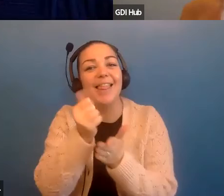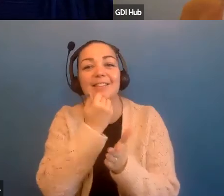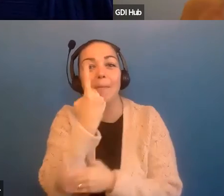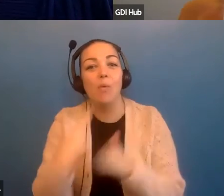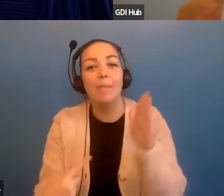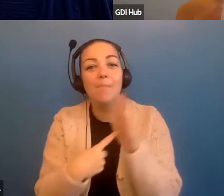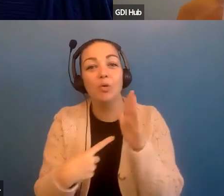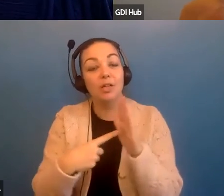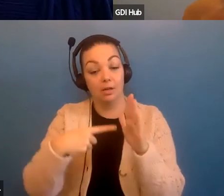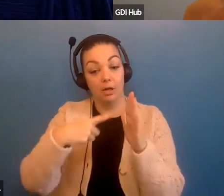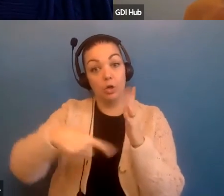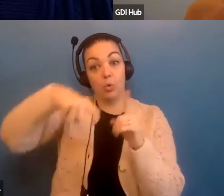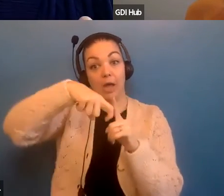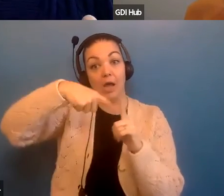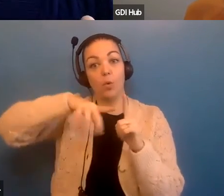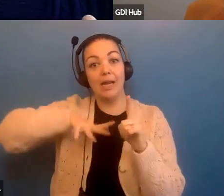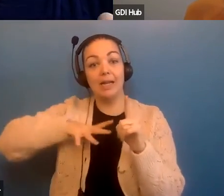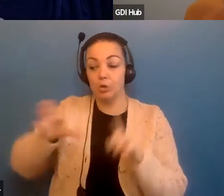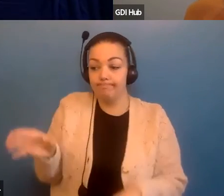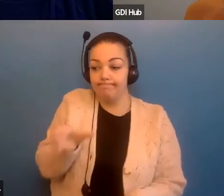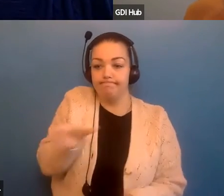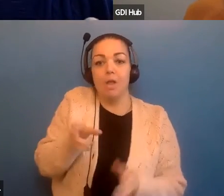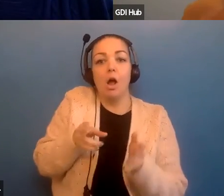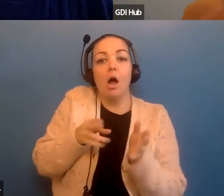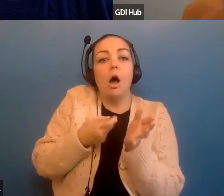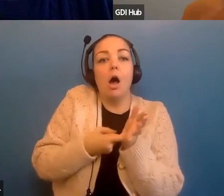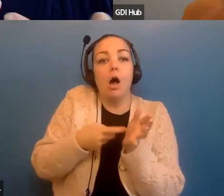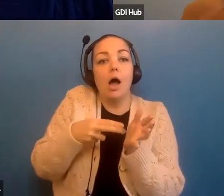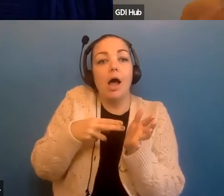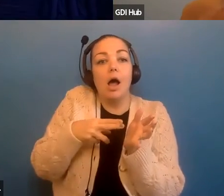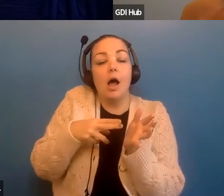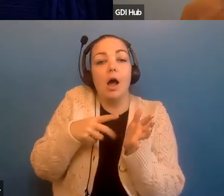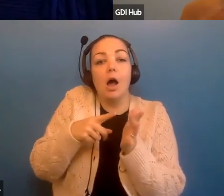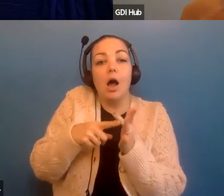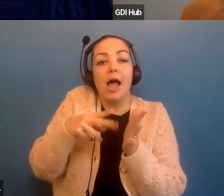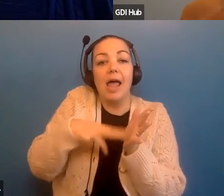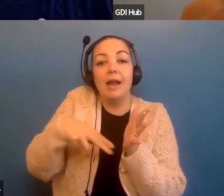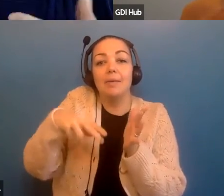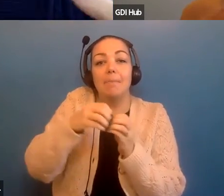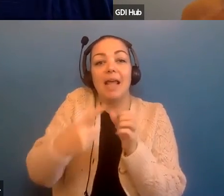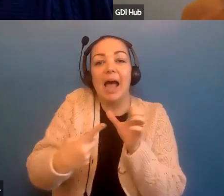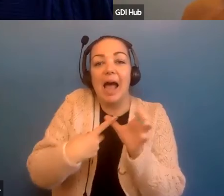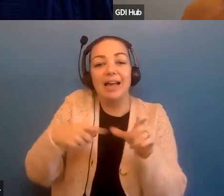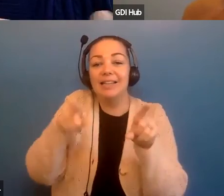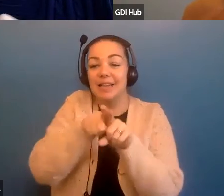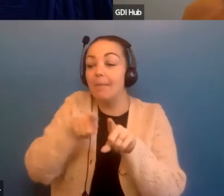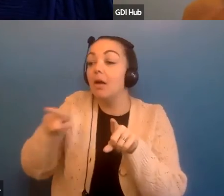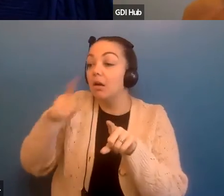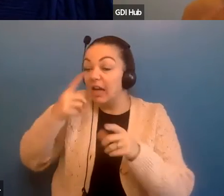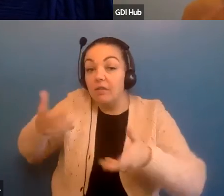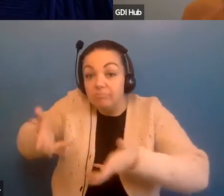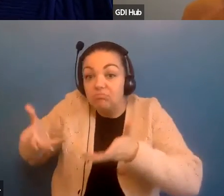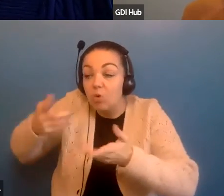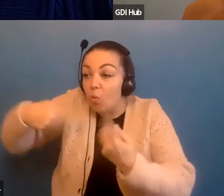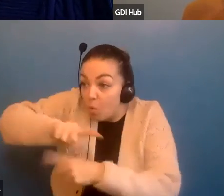UK, we need to get into people like the RIBA so they can start pushing it. The same in the US, and the same around